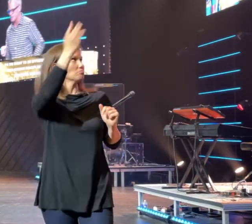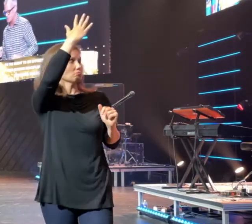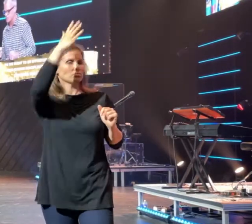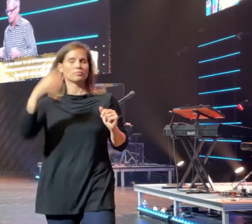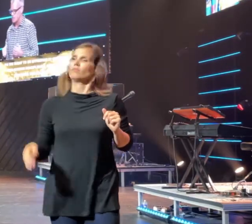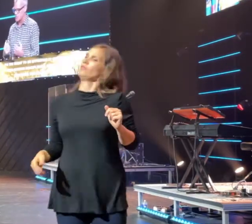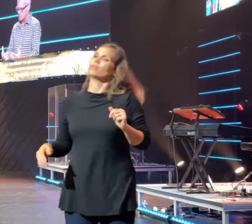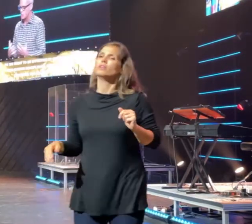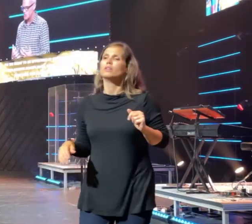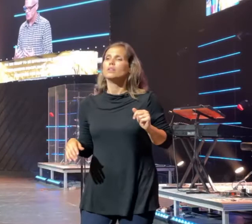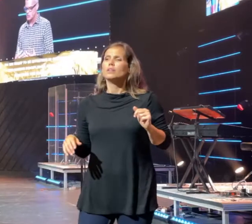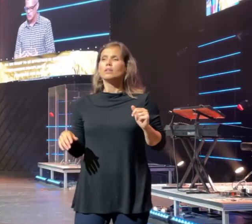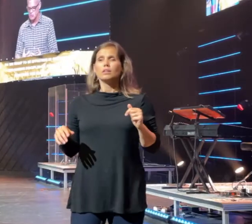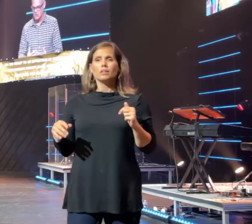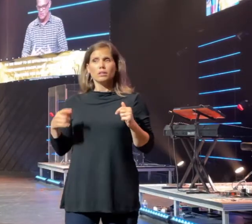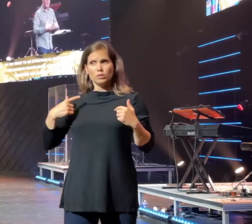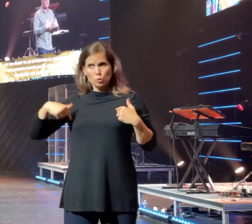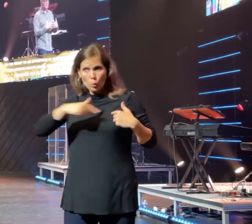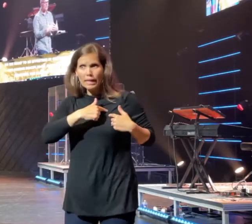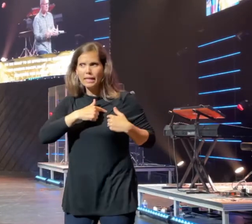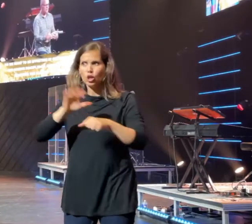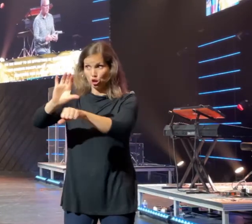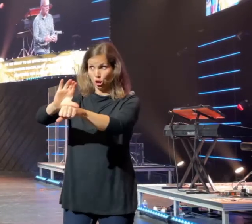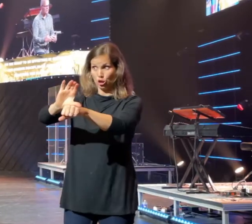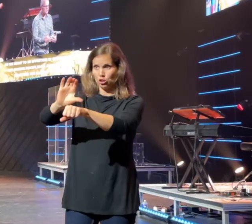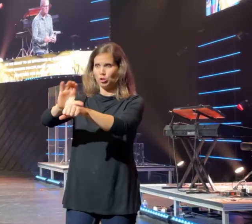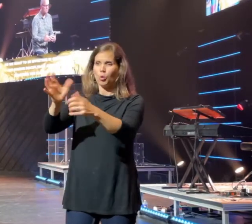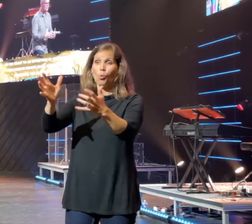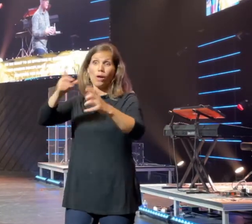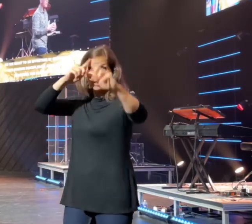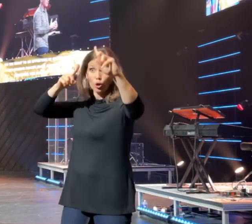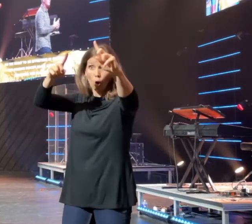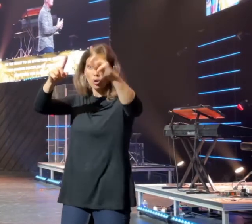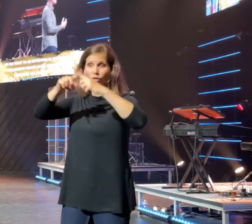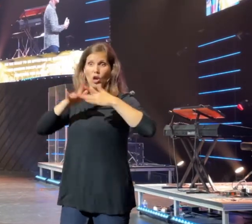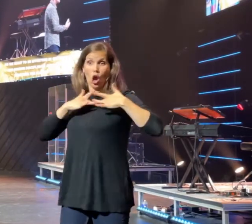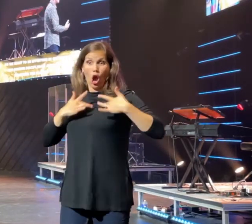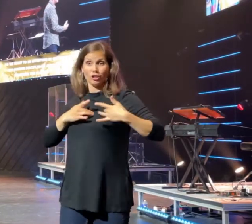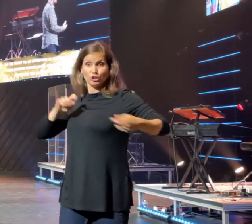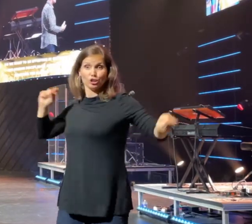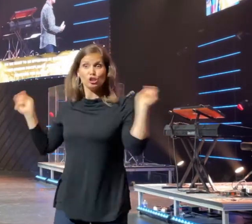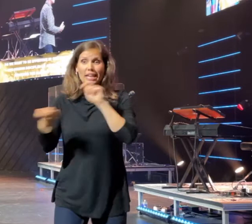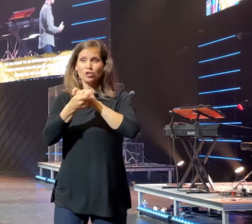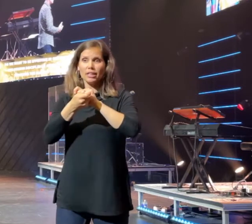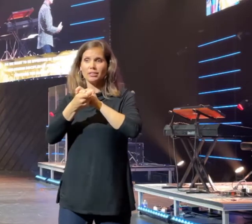effective, I'm talking about you and me as a church, in changing hearts and making